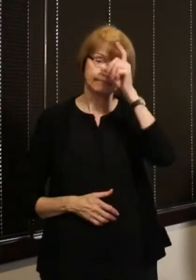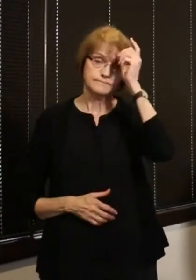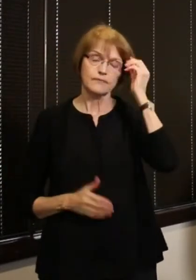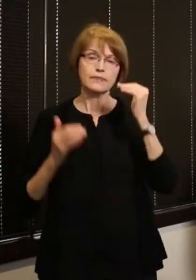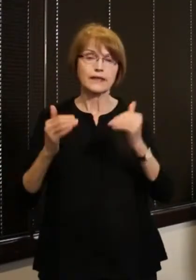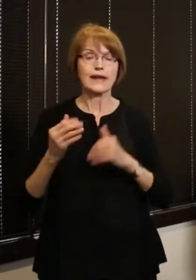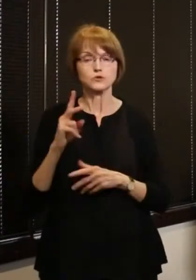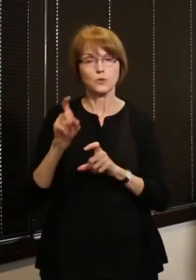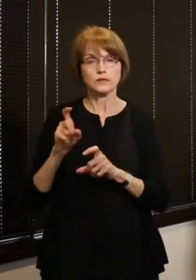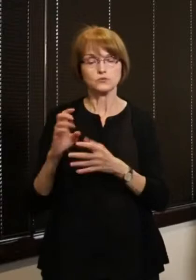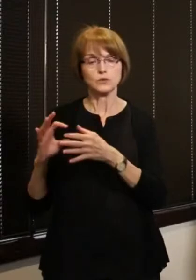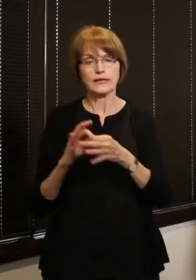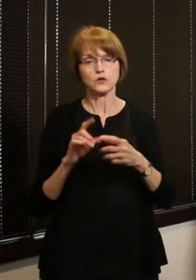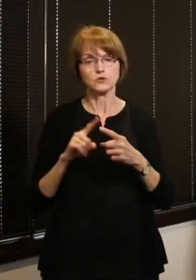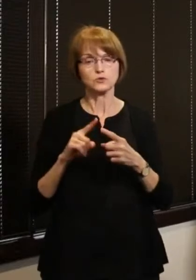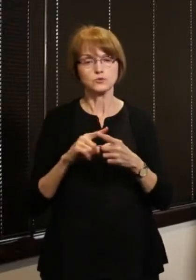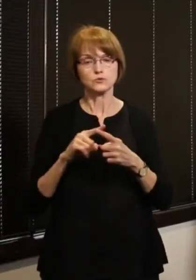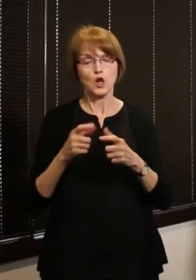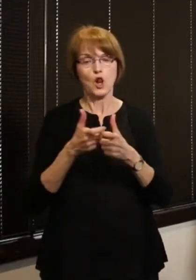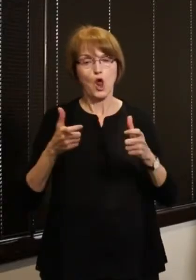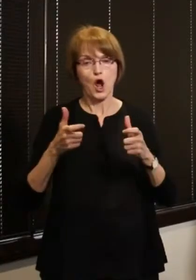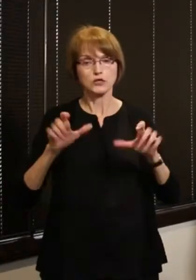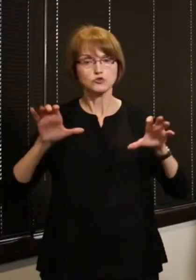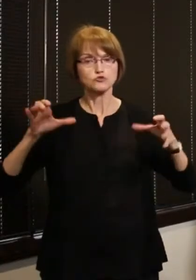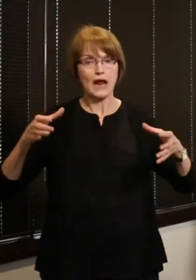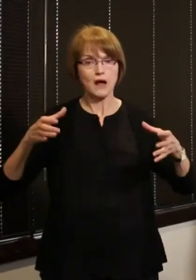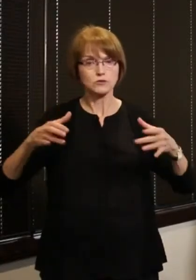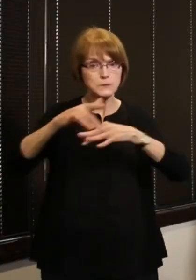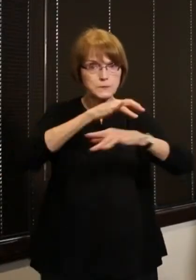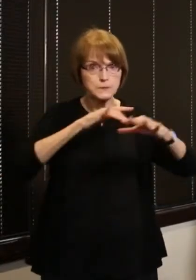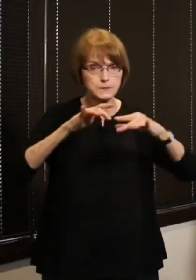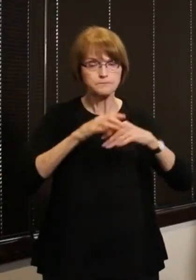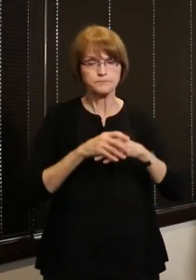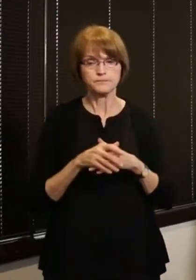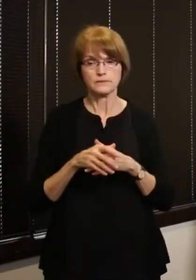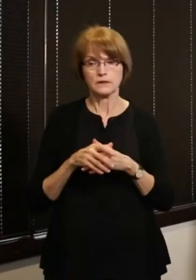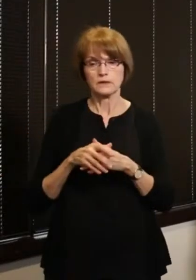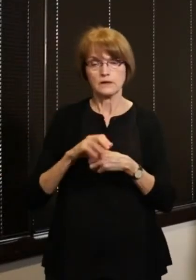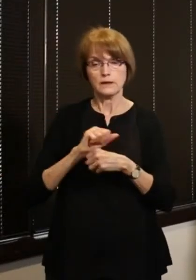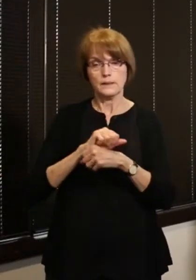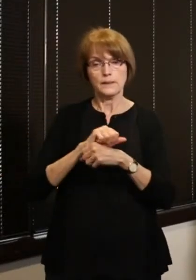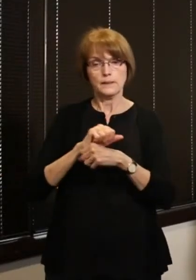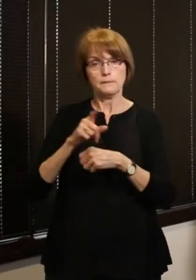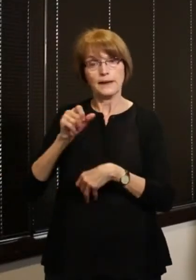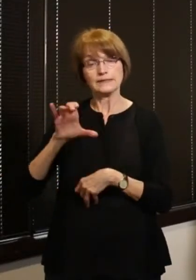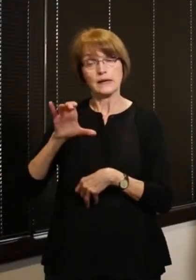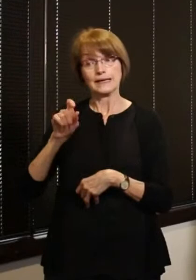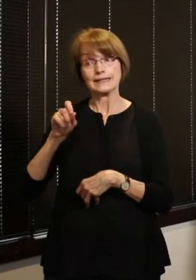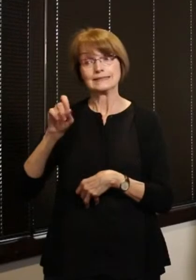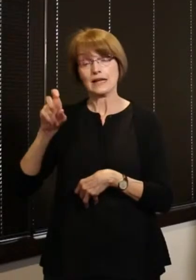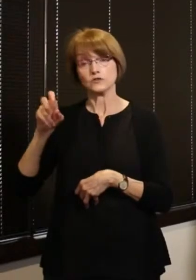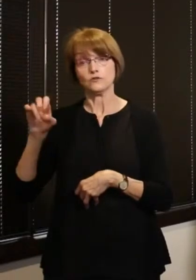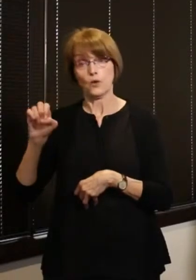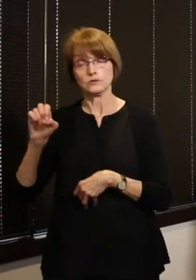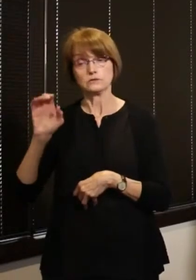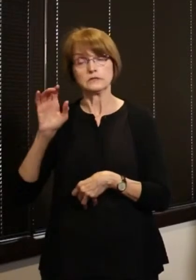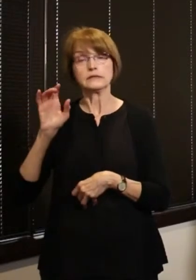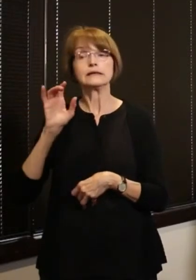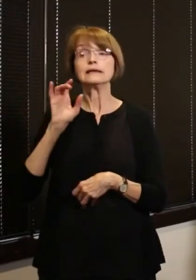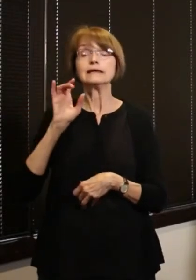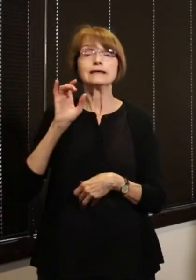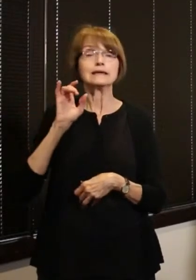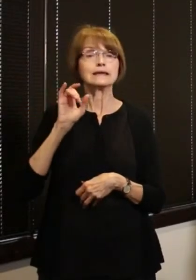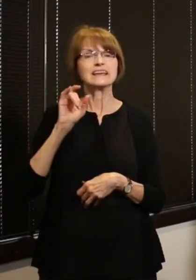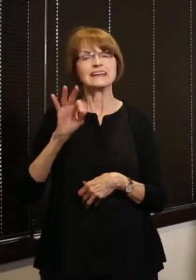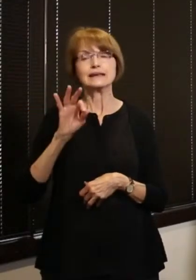These next two questions are related to large crowds and gatherings. Would the Pandemic Task Force mandate people to quarantine if anyone went